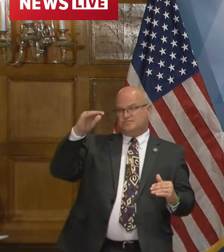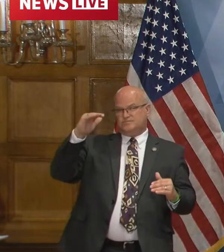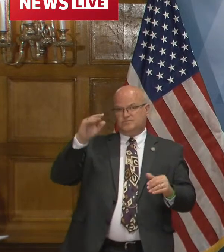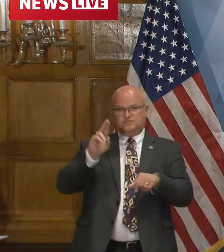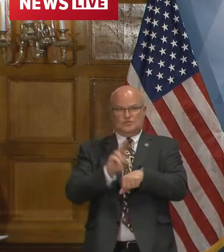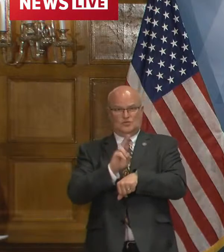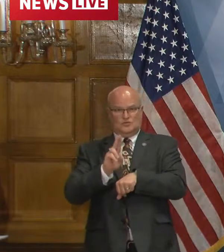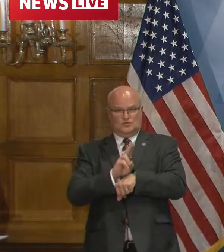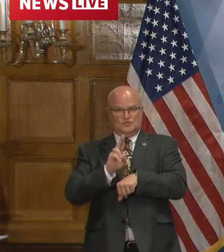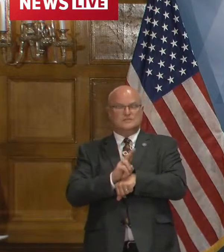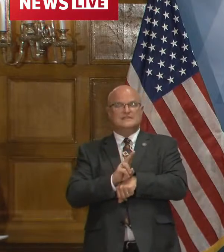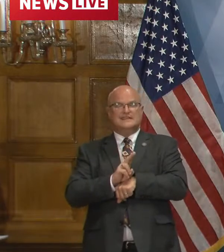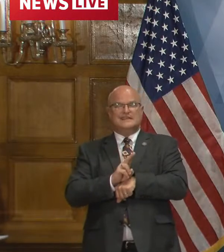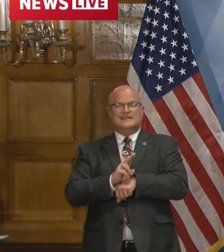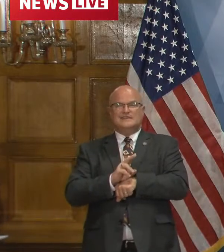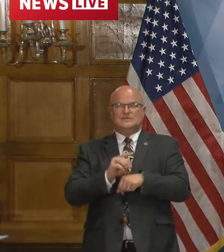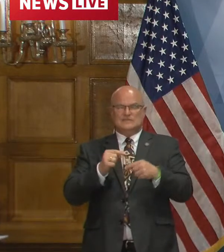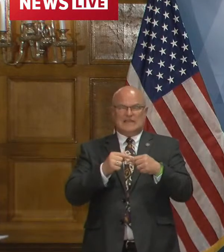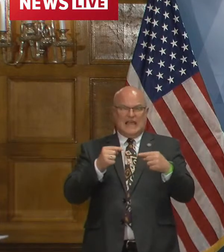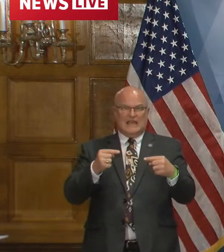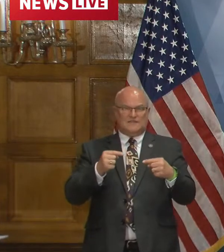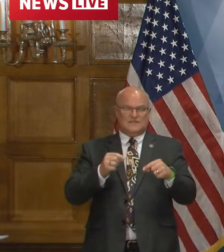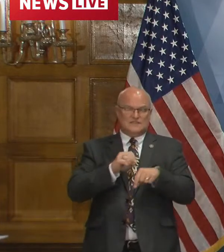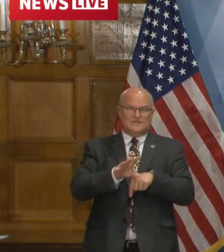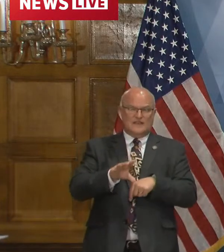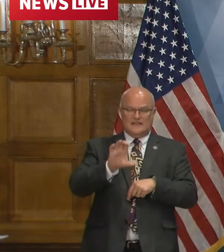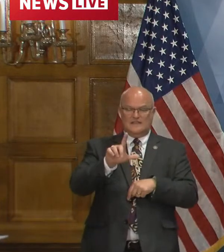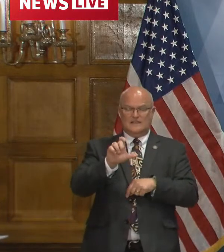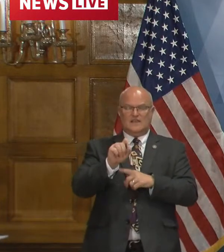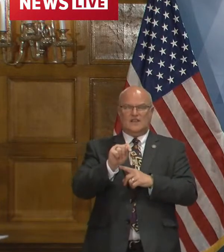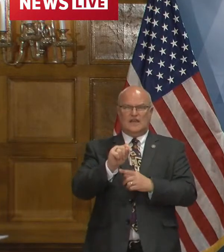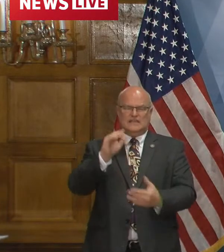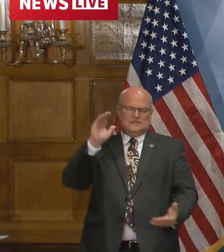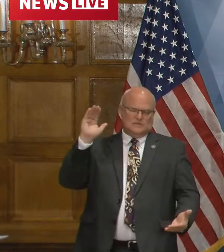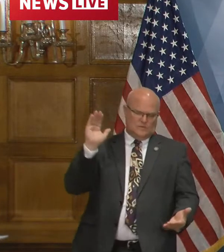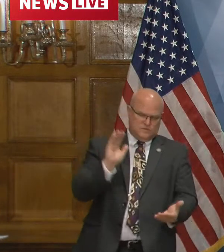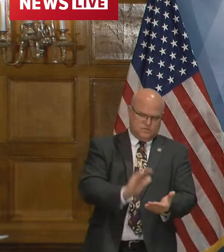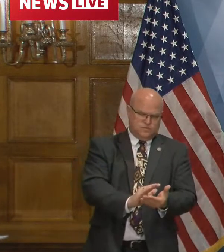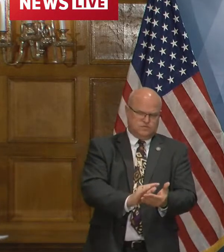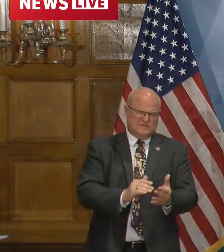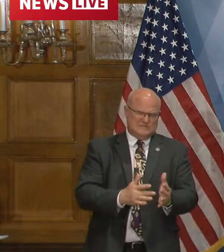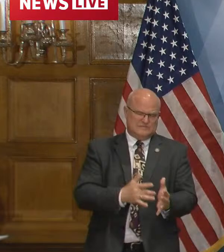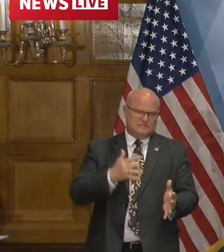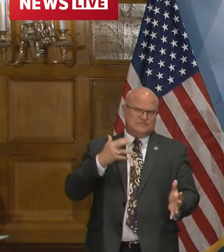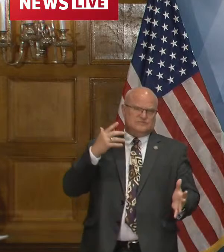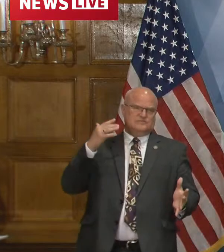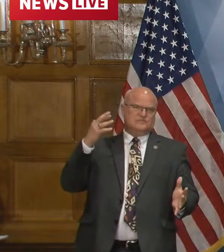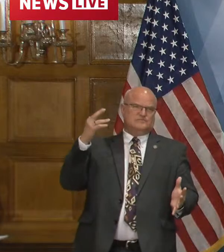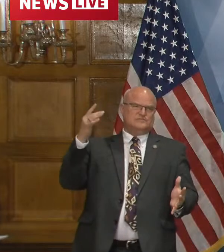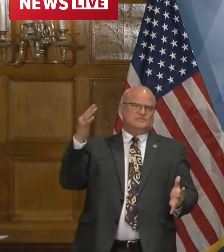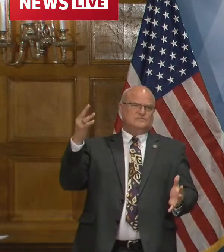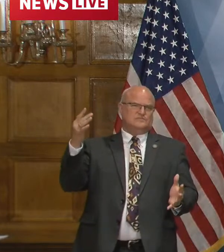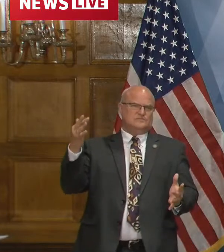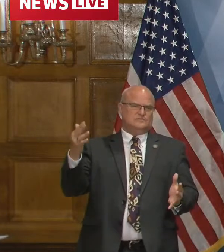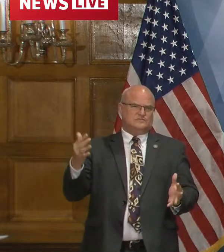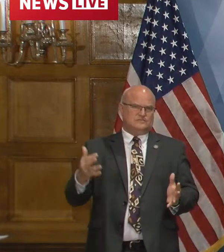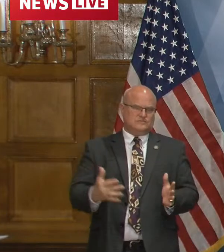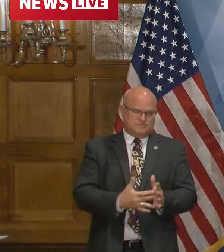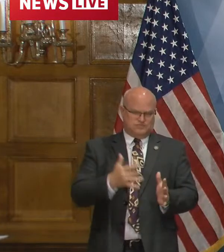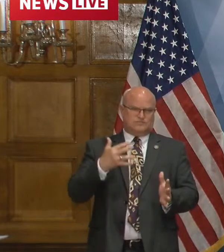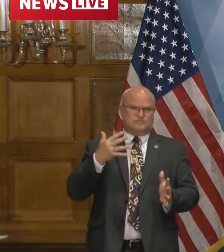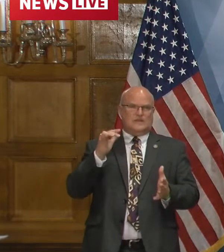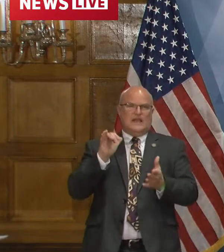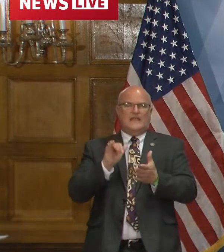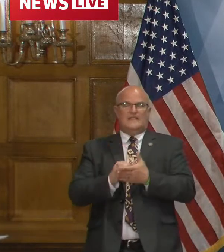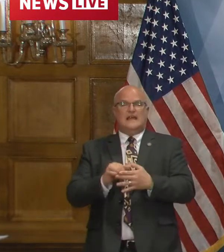the vaccine. The adverse event, this occurrence of clotting, occurs so infrequently, rarely, very, very rarely,